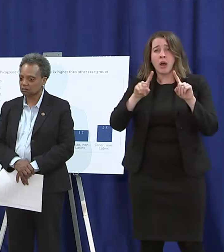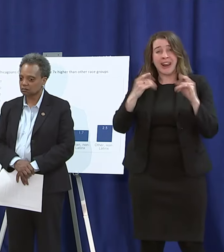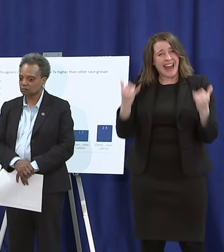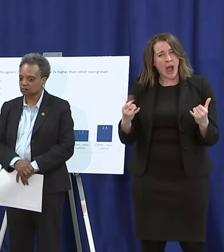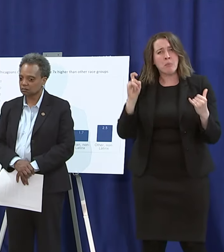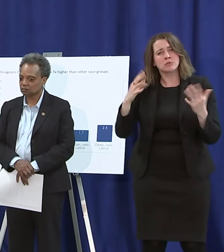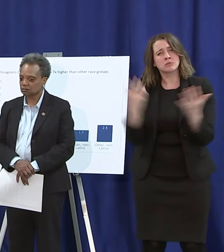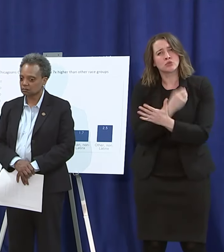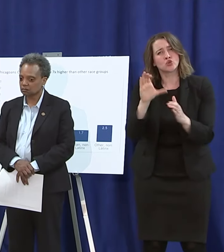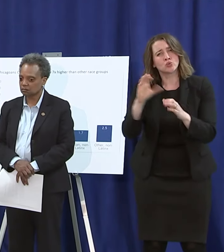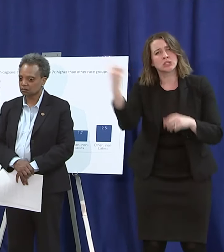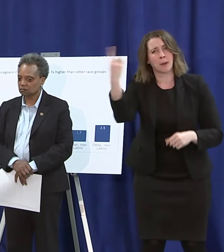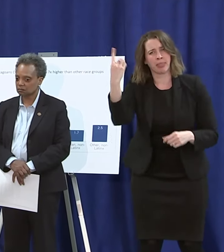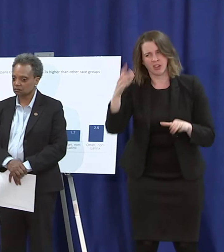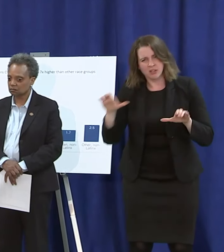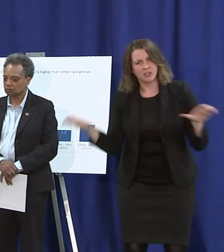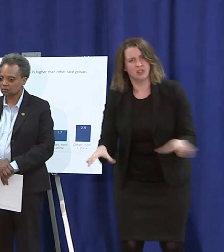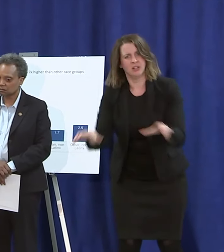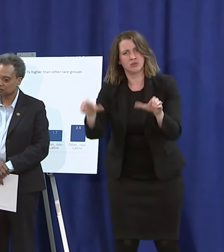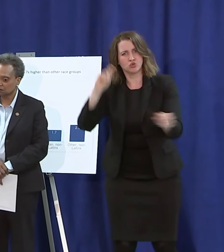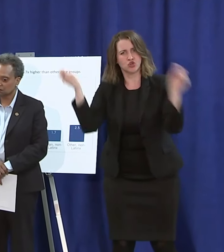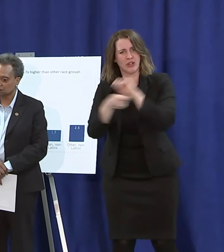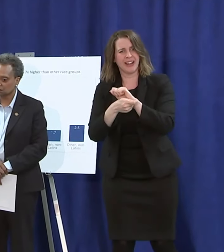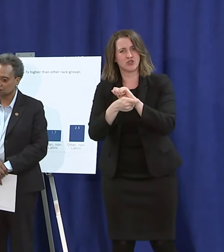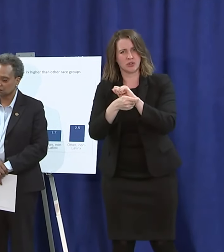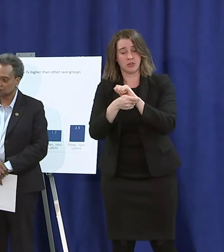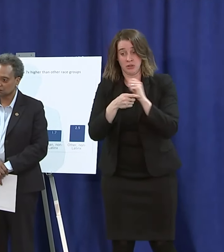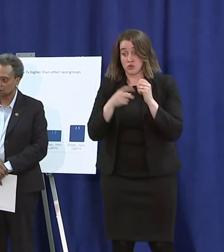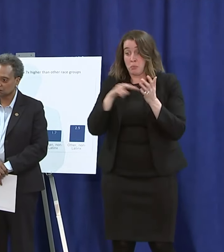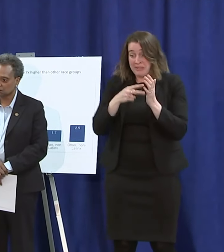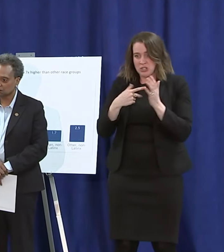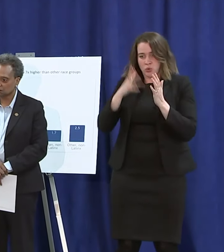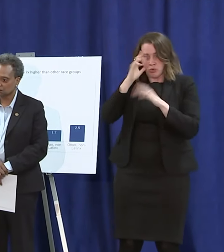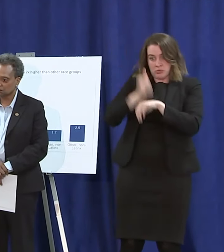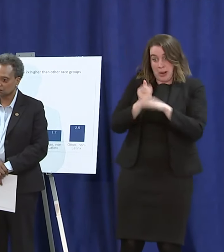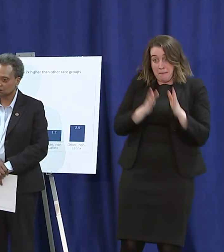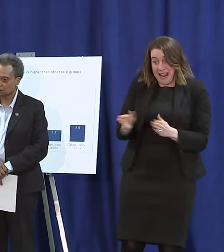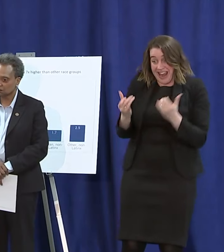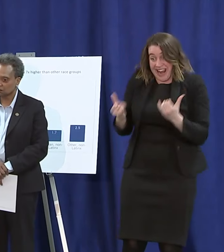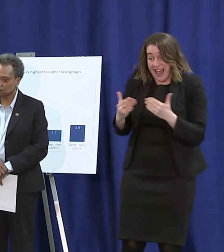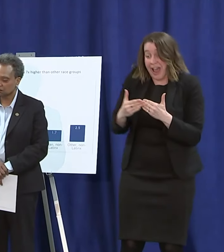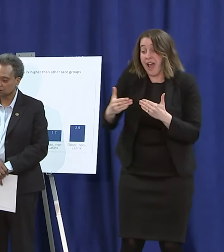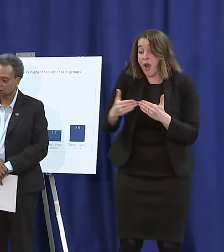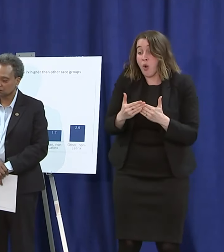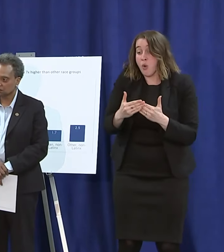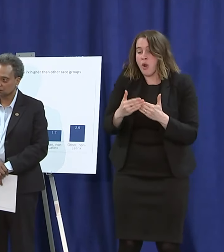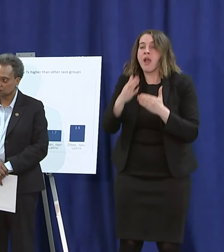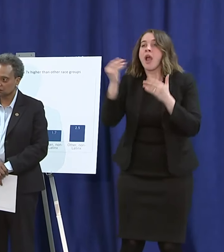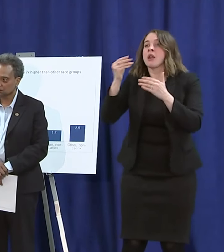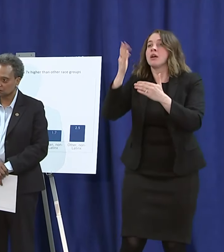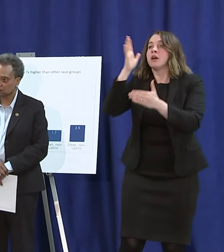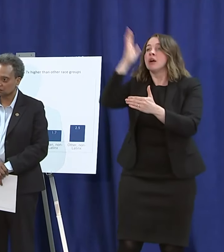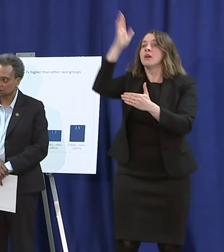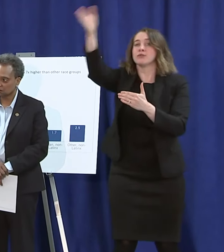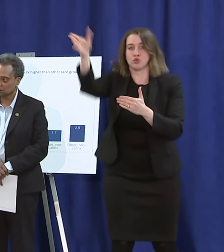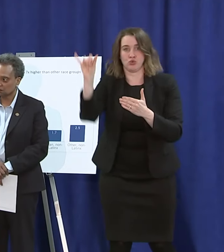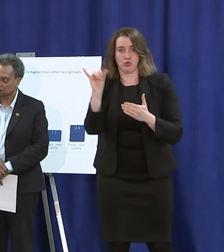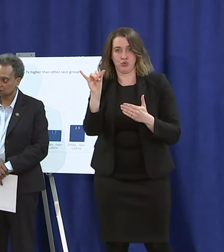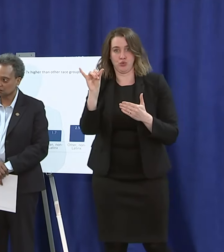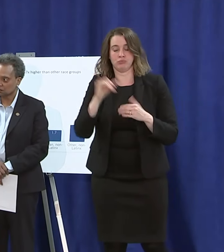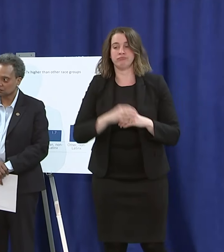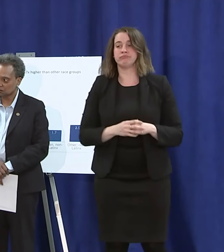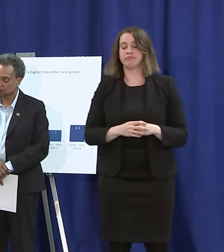a short-term way and in the way that we will be working on for decades to come. And I can